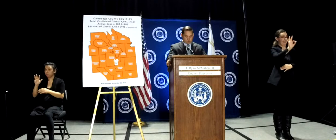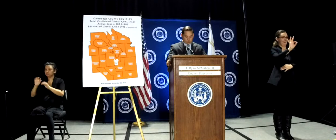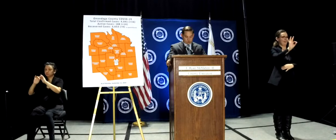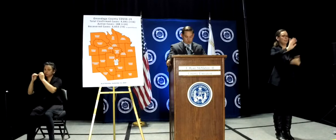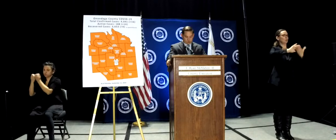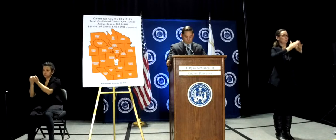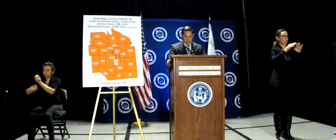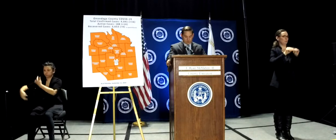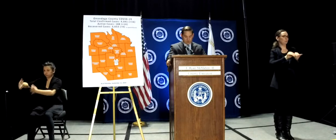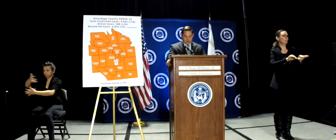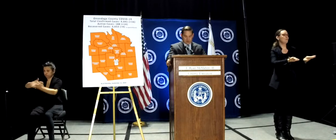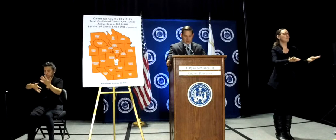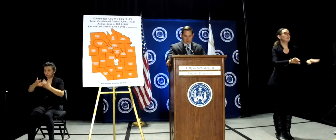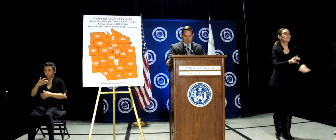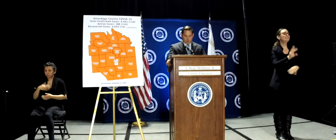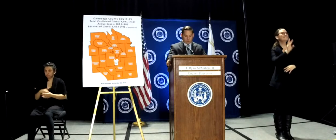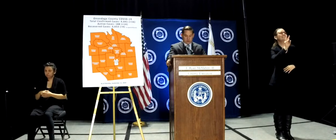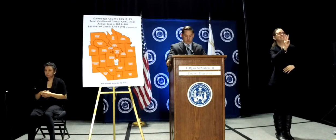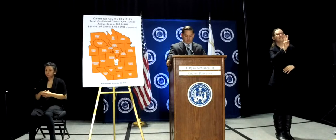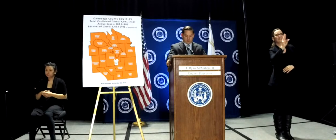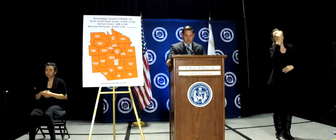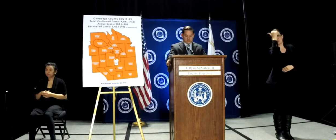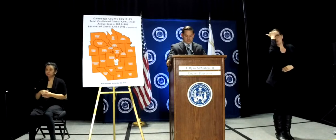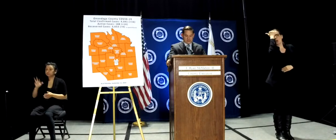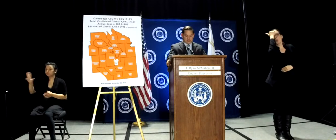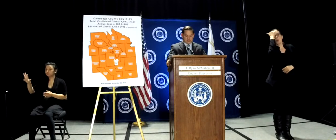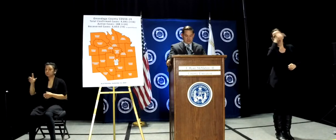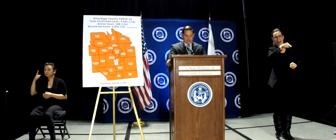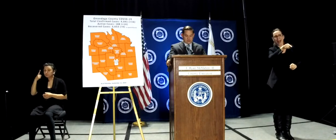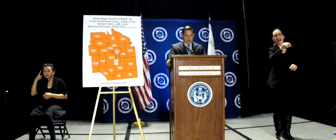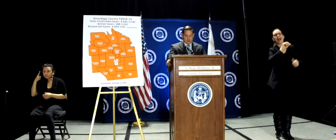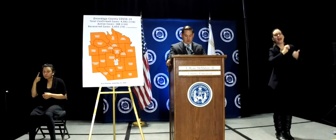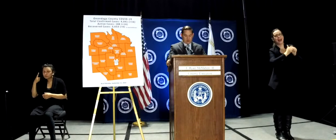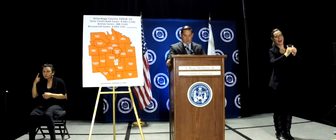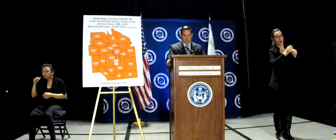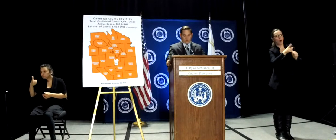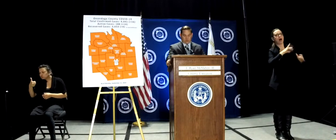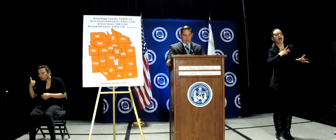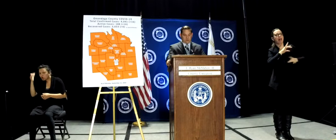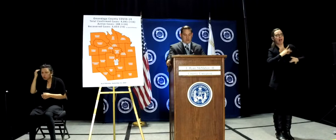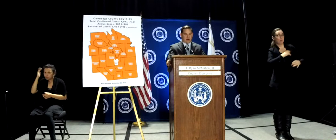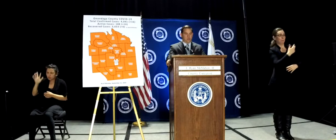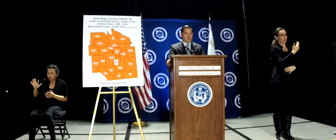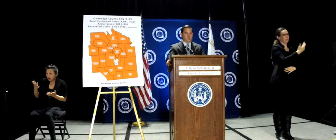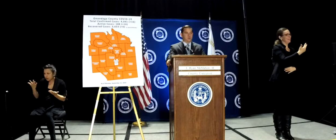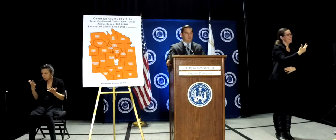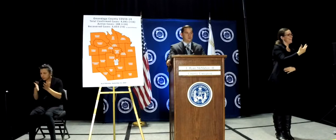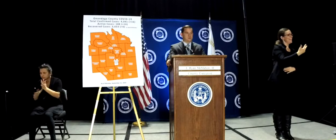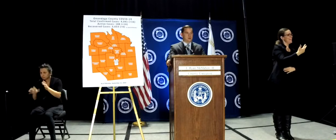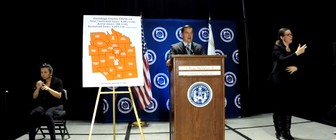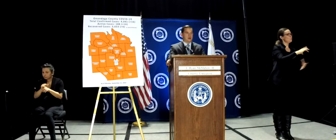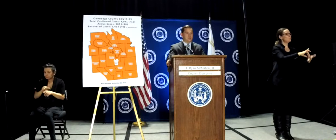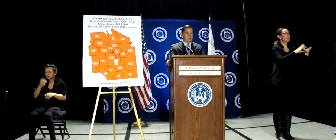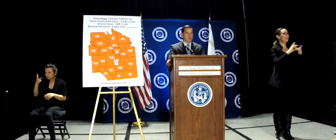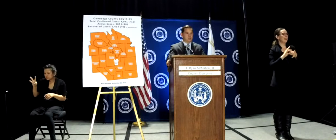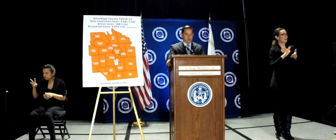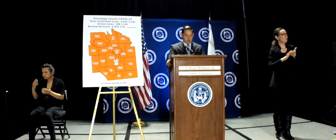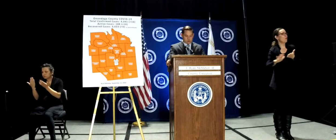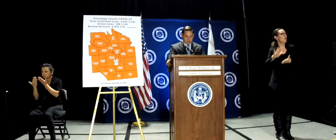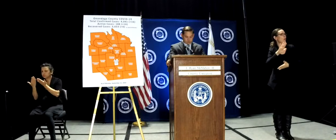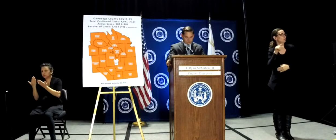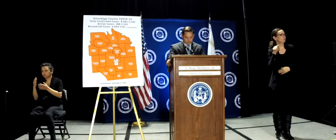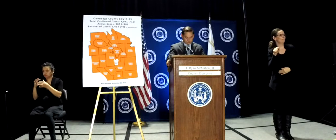known source, and 3 out of our 16 were related to college students or higher